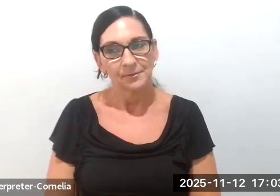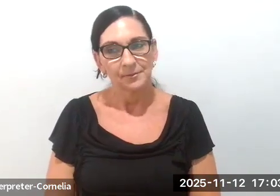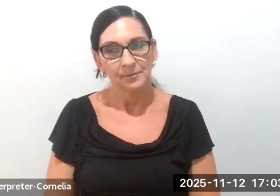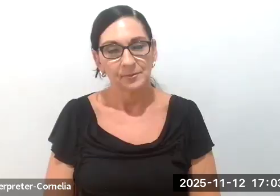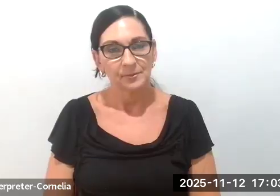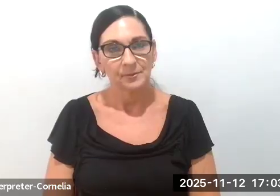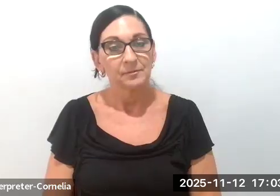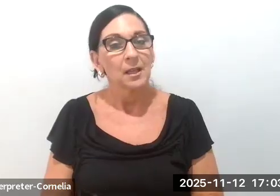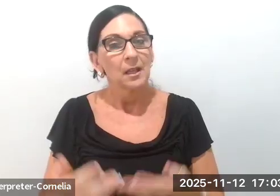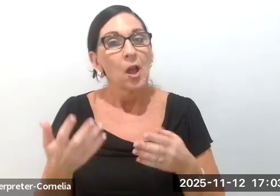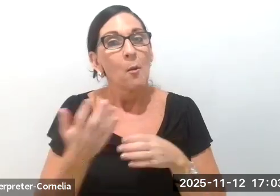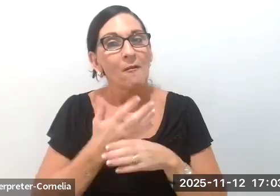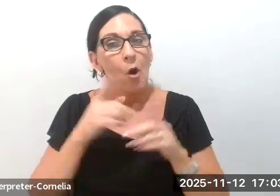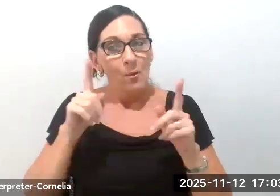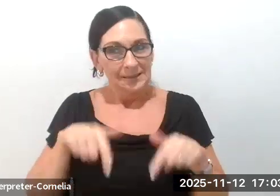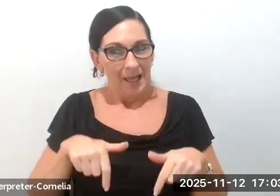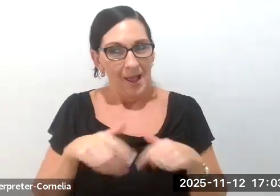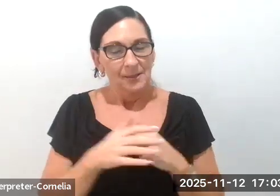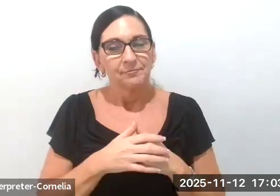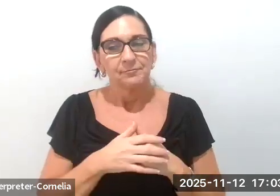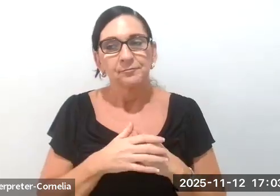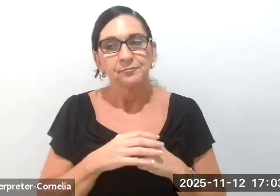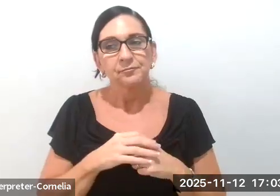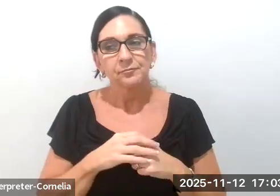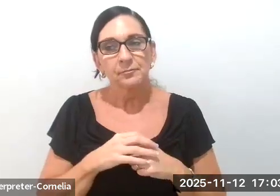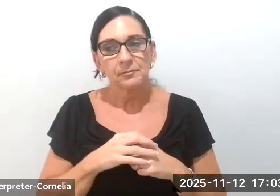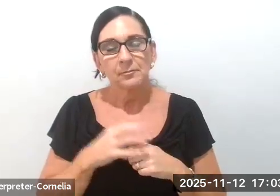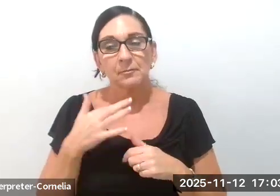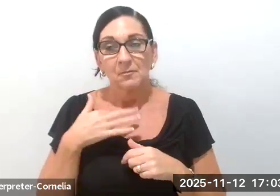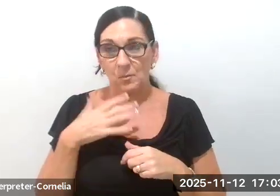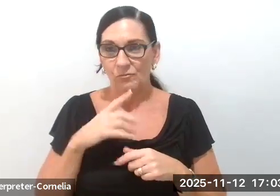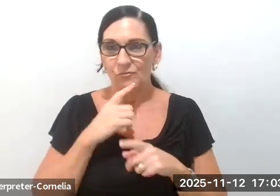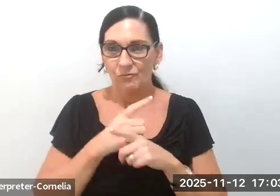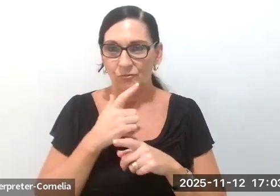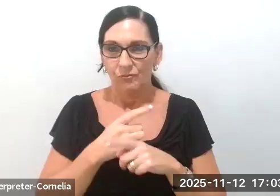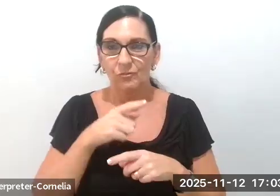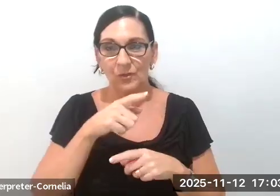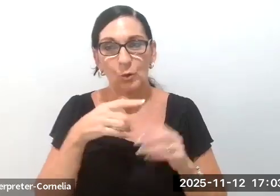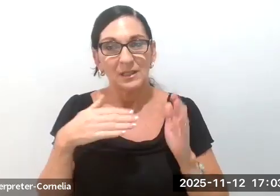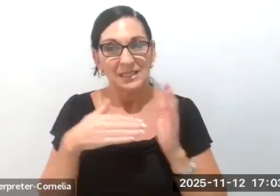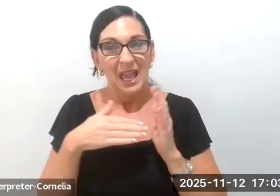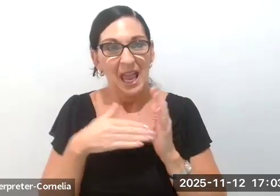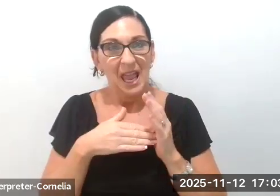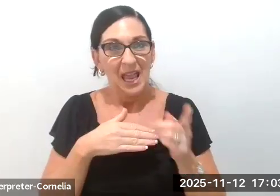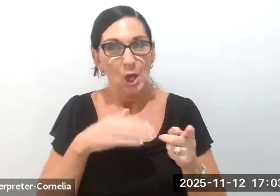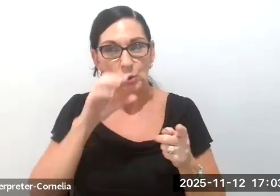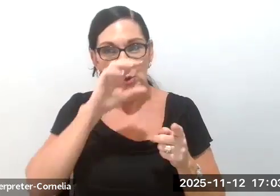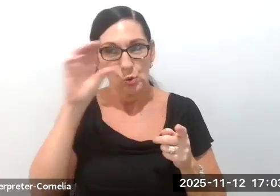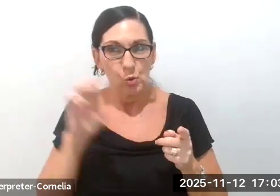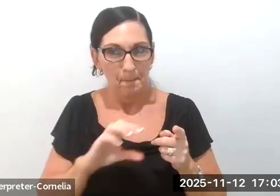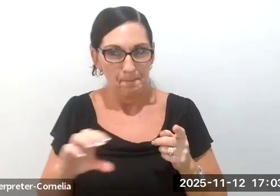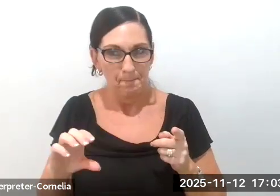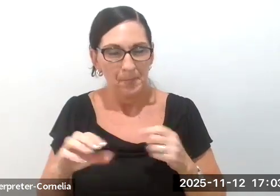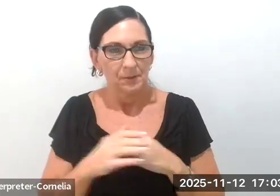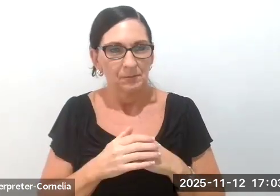So before we begin, I just wanted to mention that today's session is being run on Zoom in a meeting